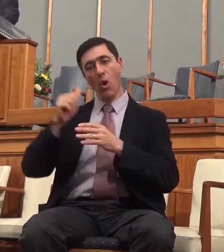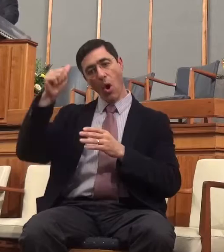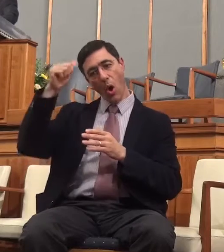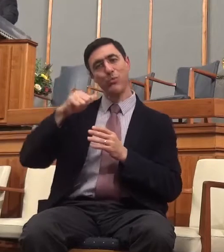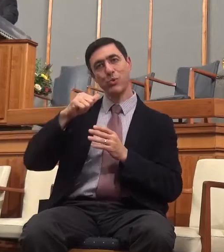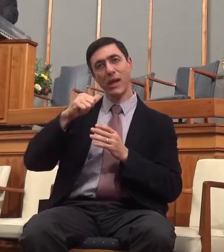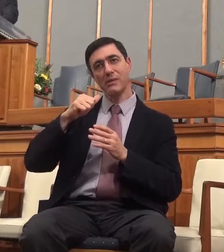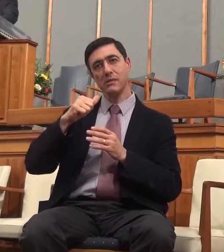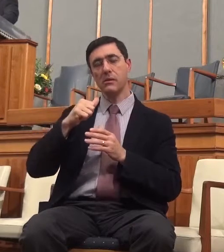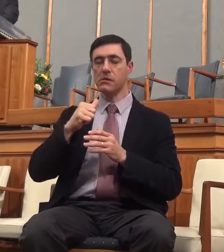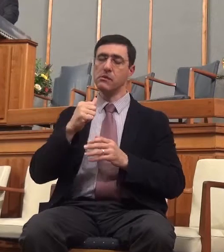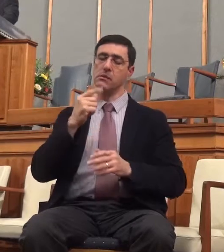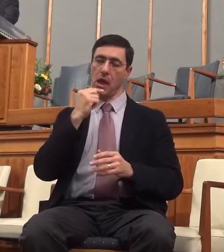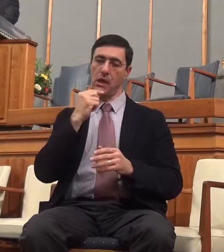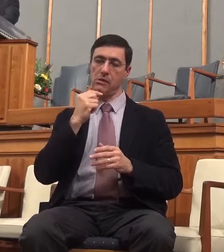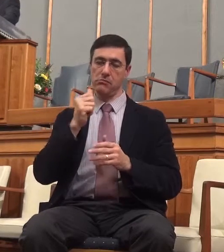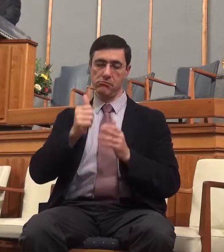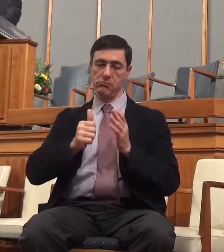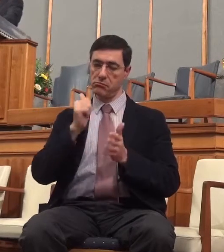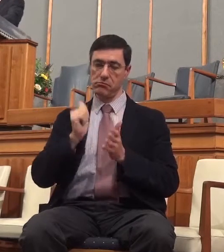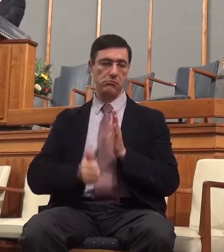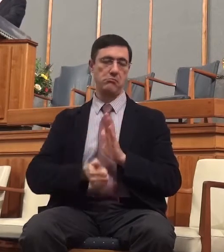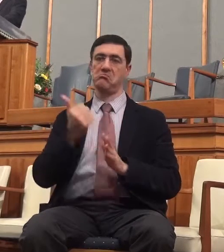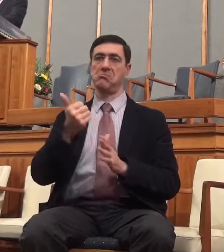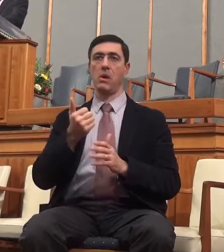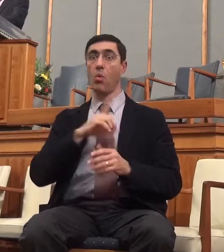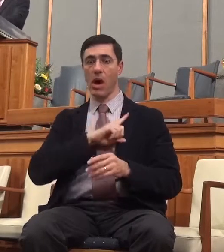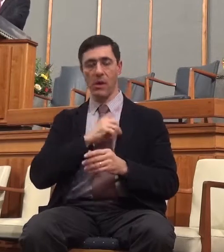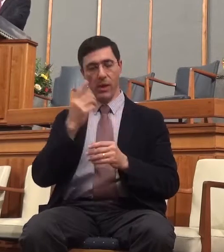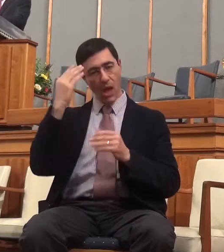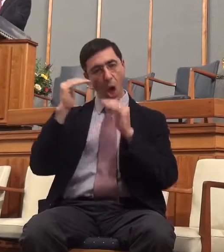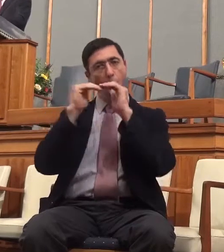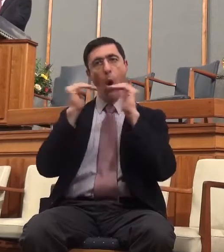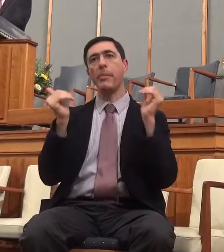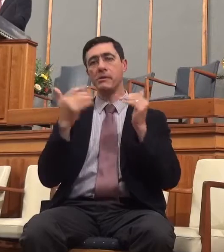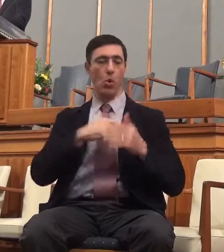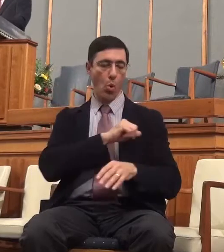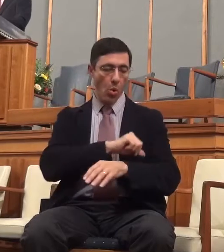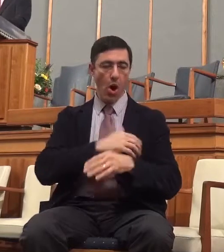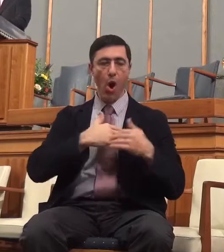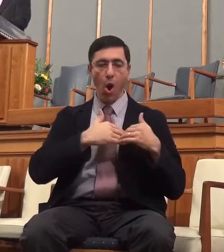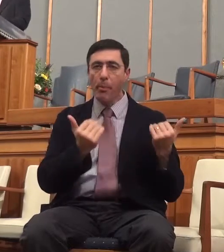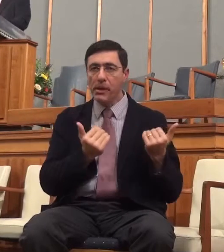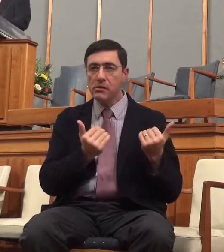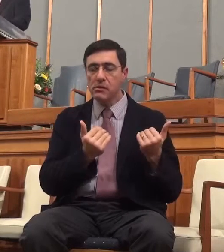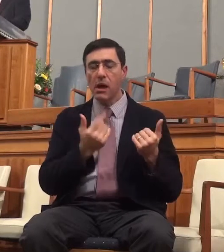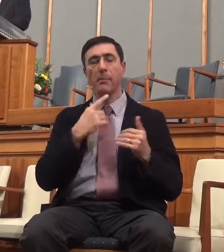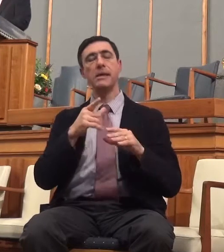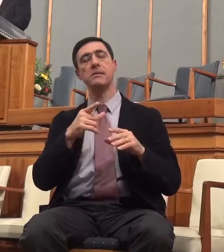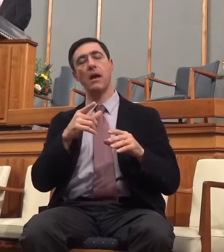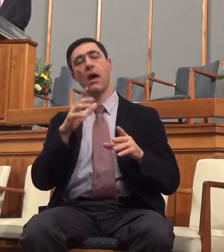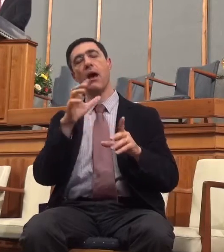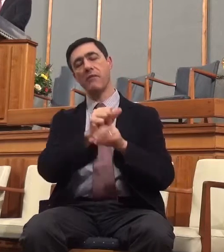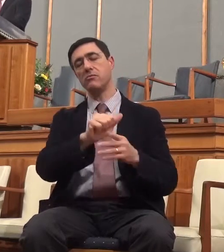the instrument said, the X-ray said, was absolutely true, we hope, and he puts it right. And I had something like